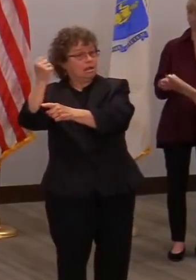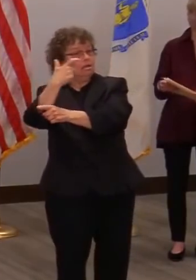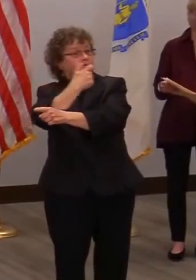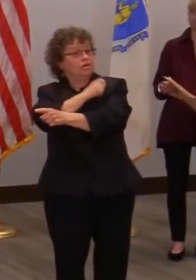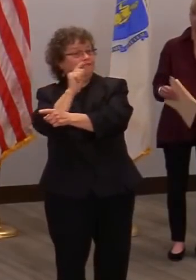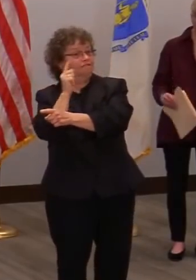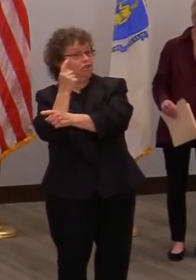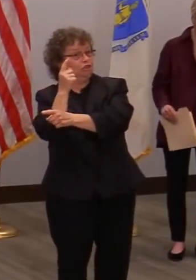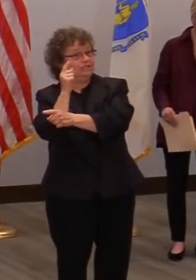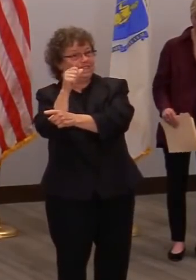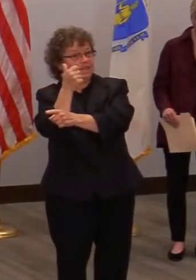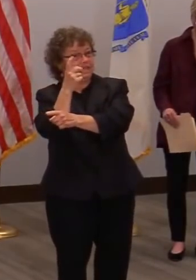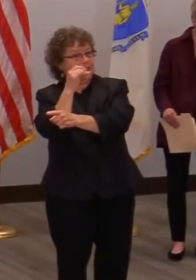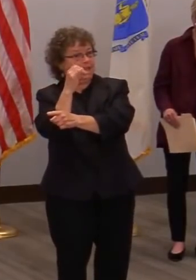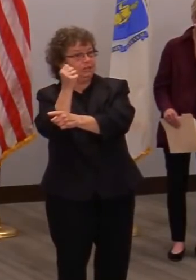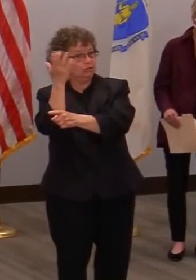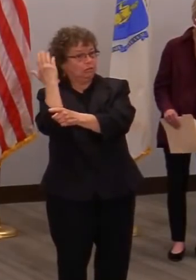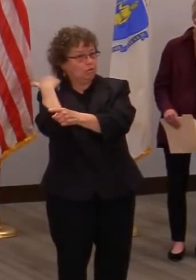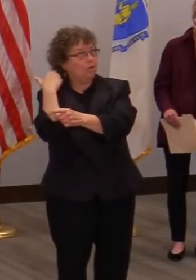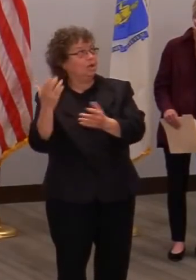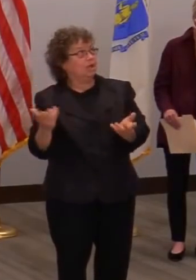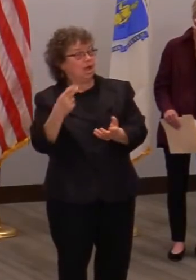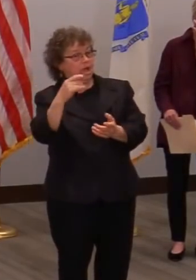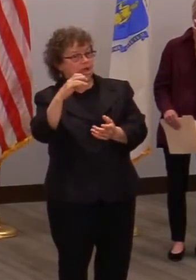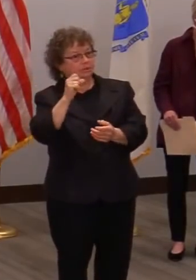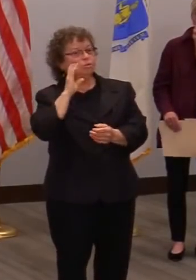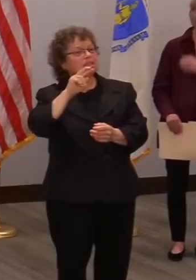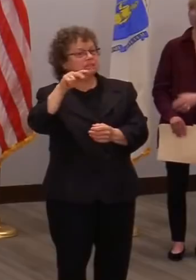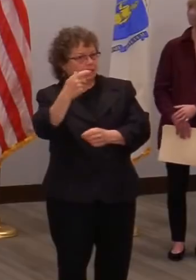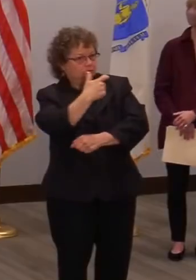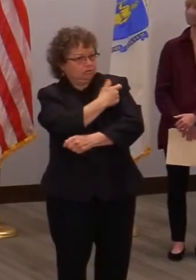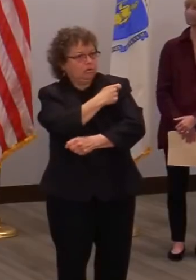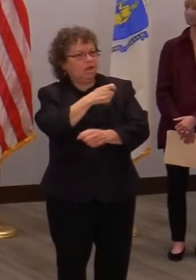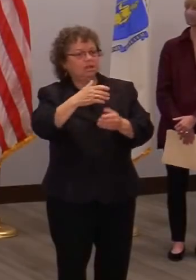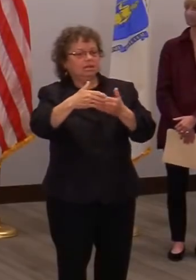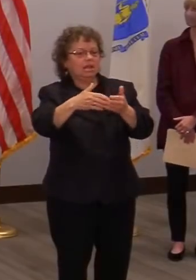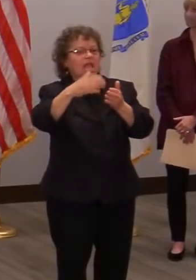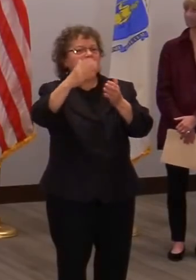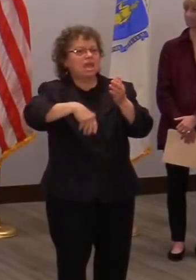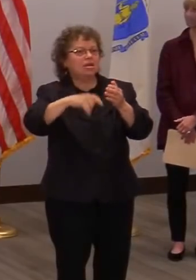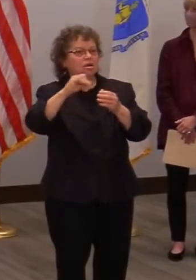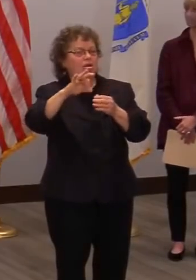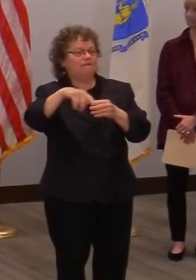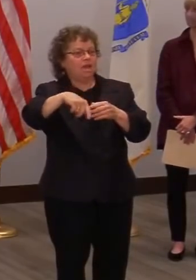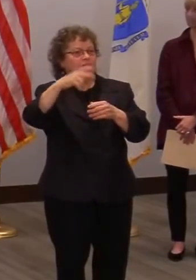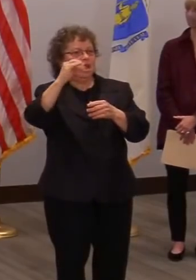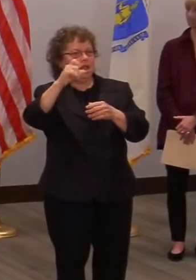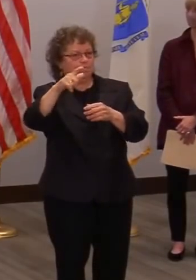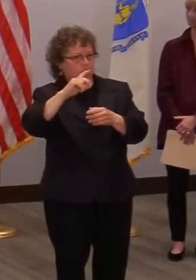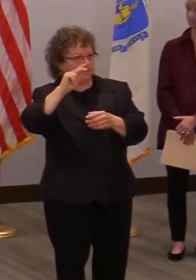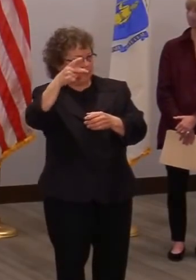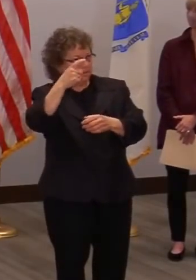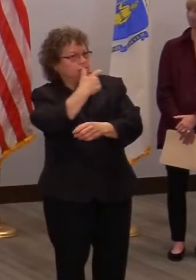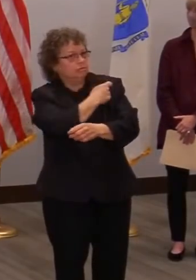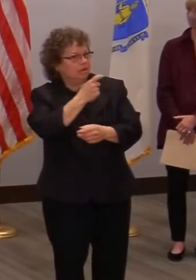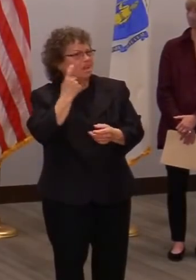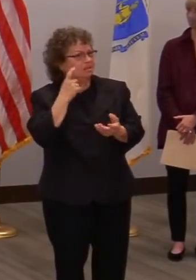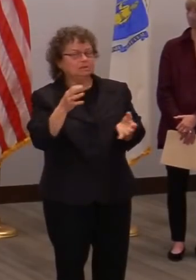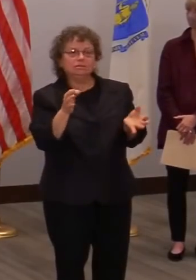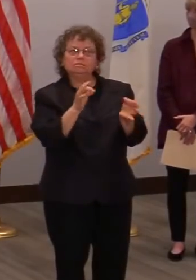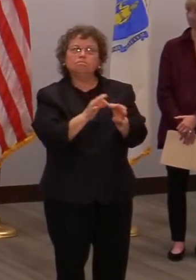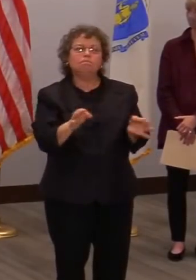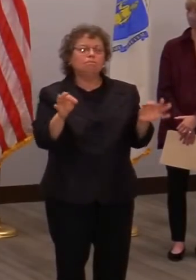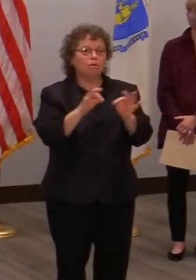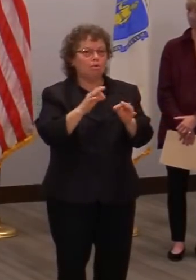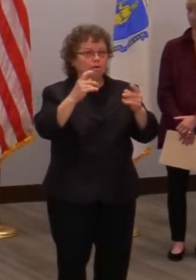be back for my second one around the end of the month. And it's critically important, I believe, for me and for my family that I